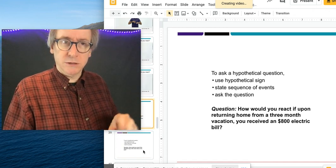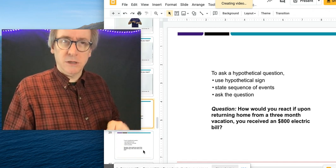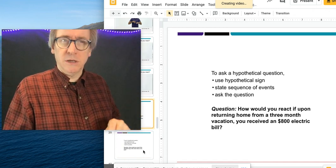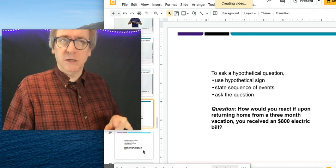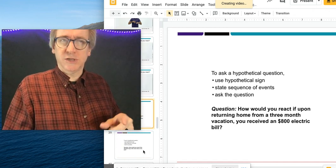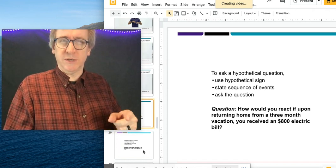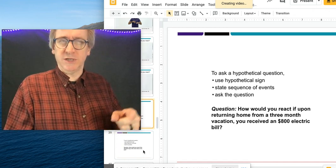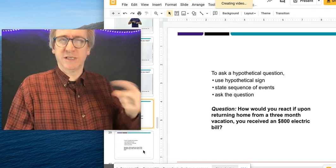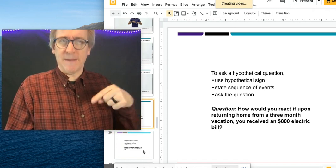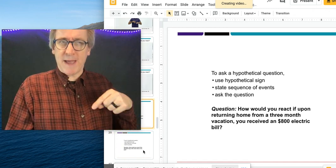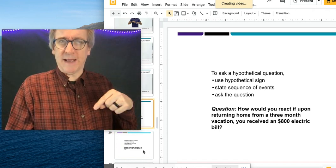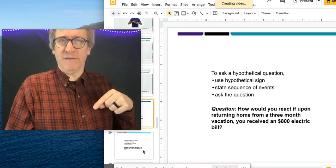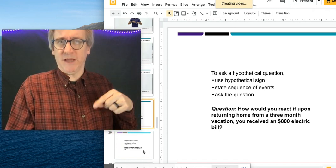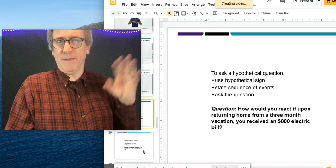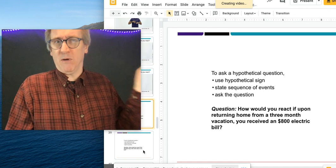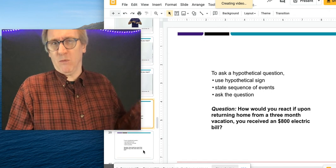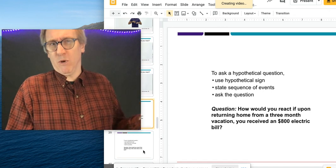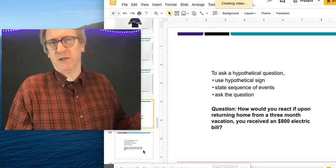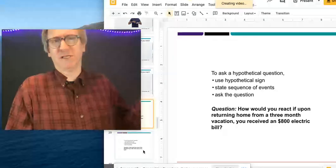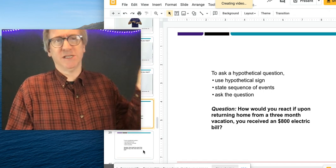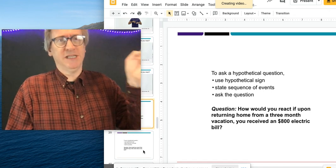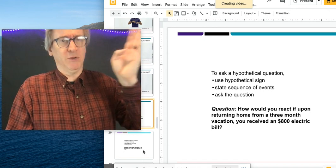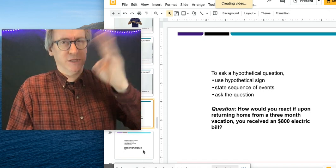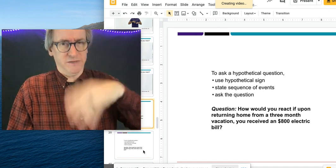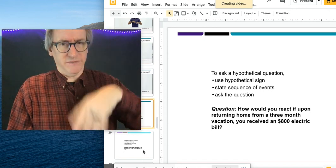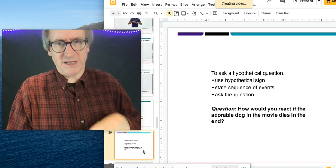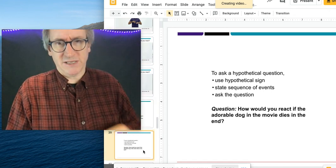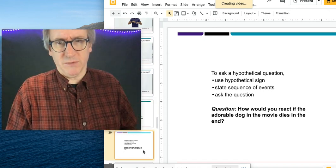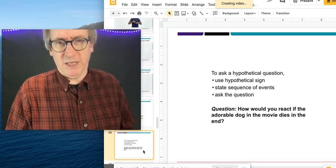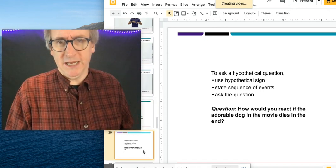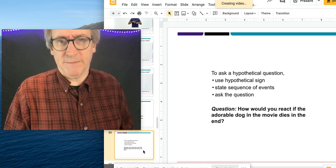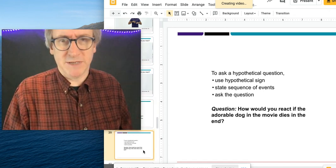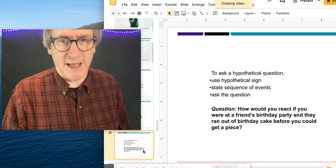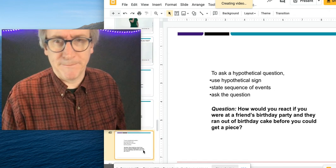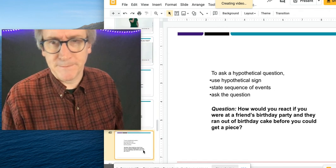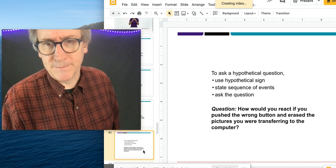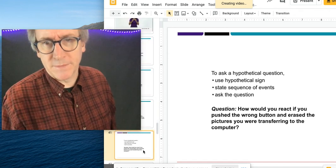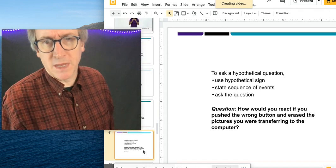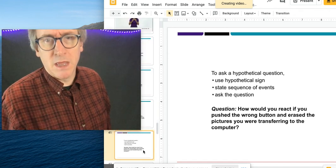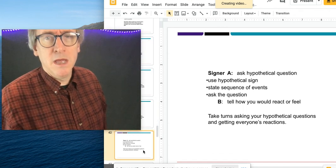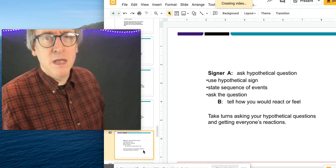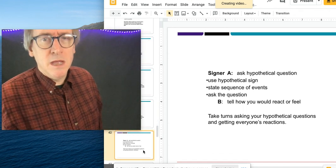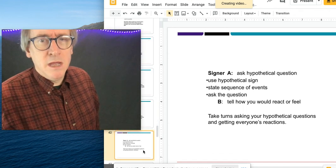English. So I want you to step back and think about what is the sequence of events that would lead up to that.